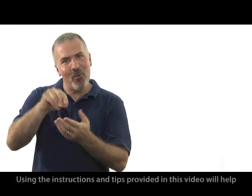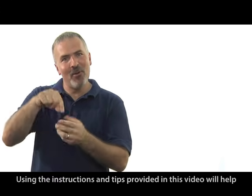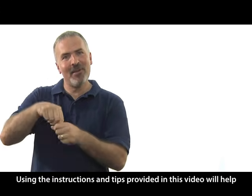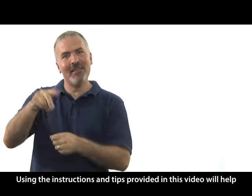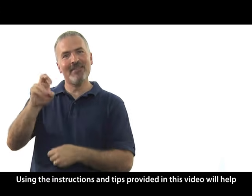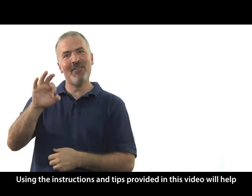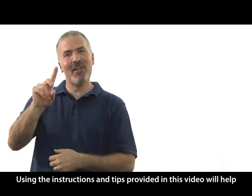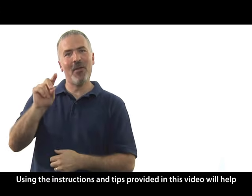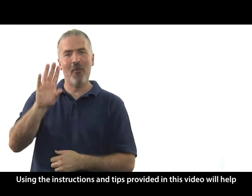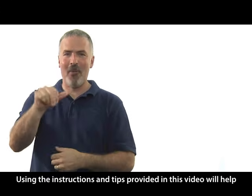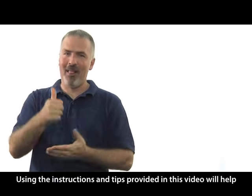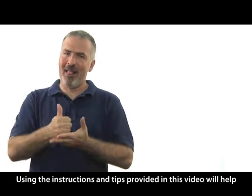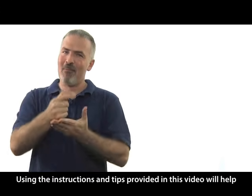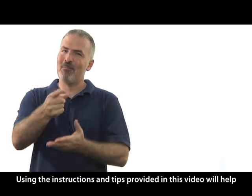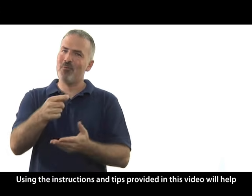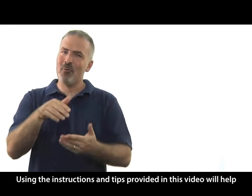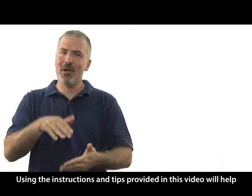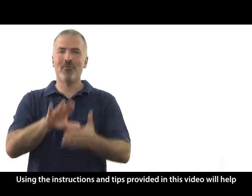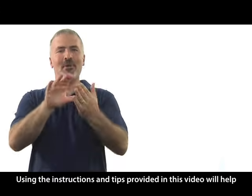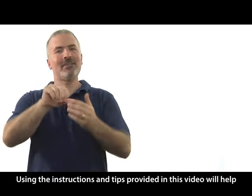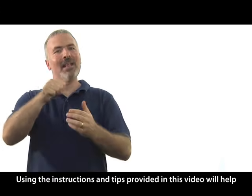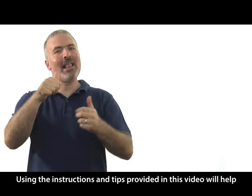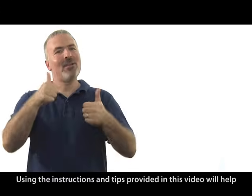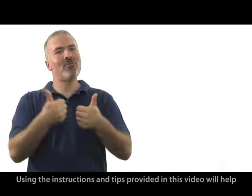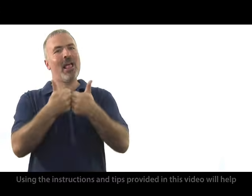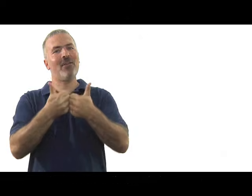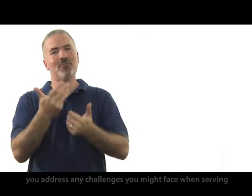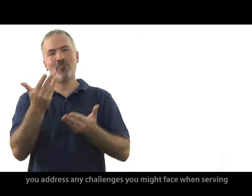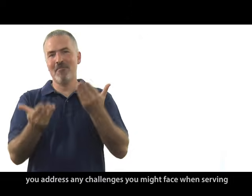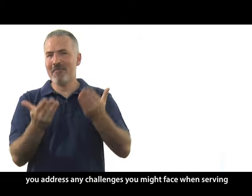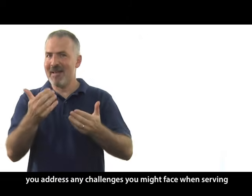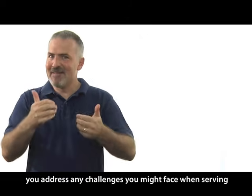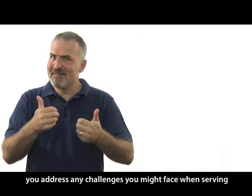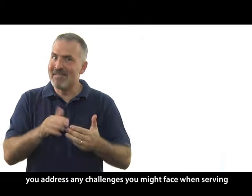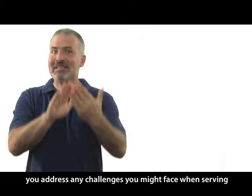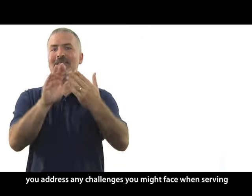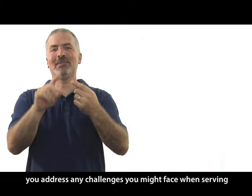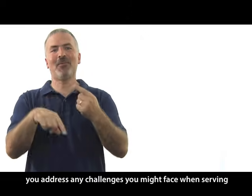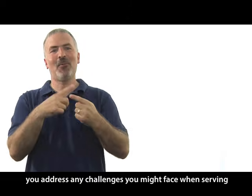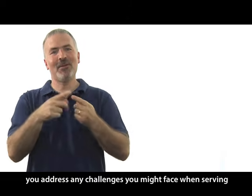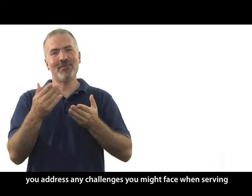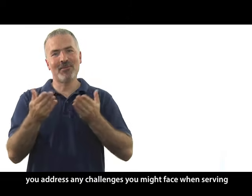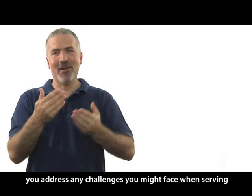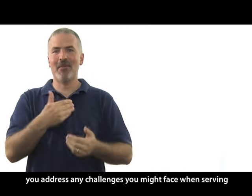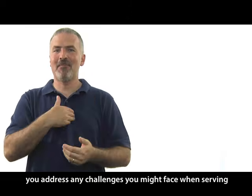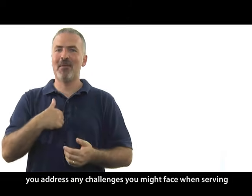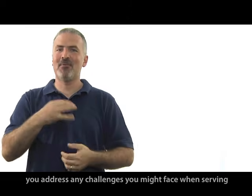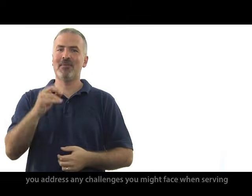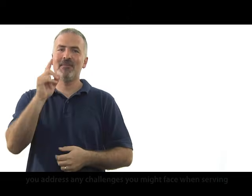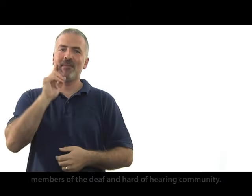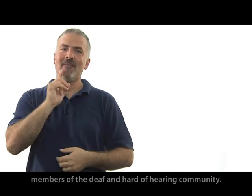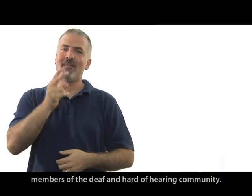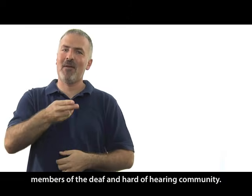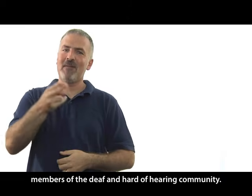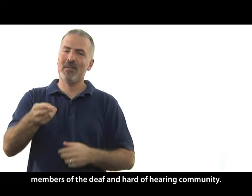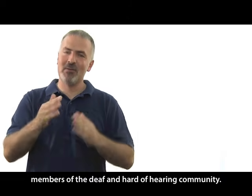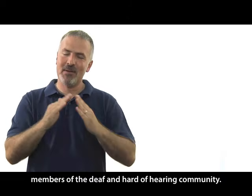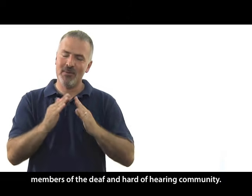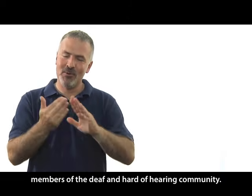Using the instructions and tips provided in this video will help you address any challenges you might face when serving members of the deaf and hard of